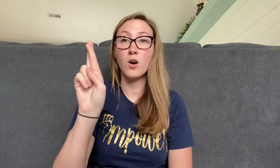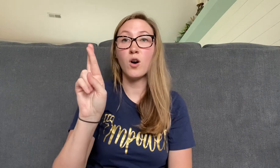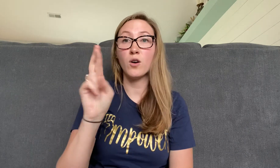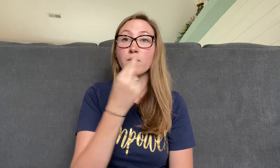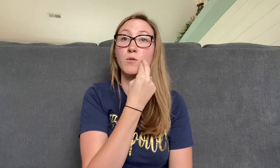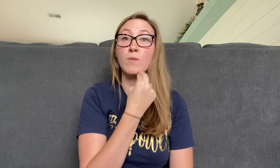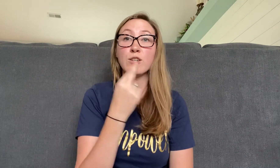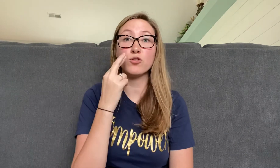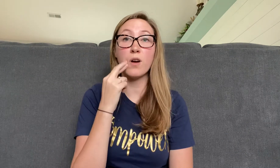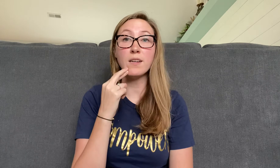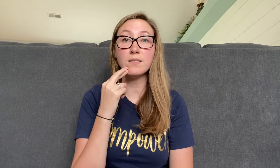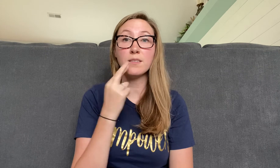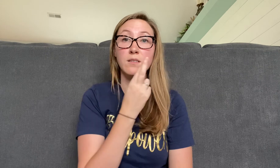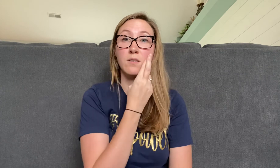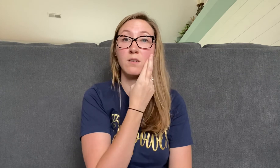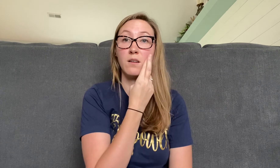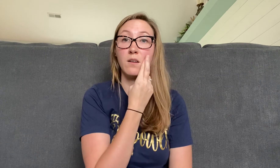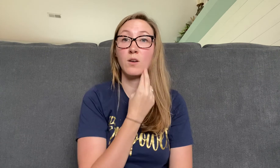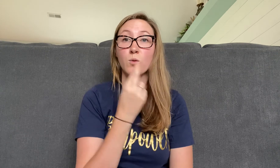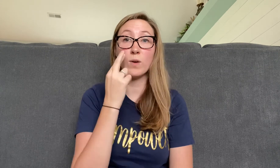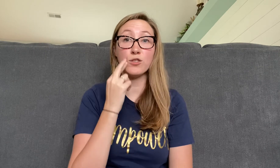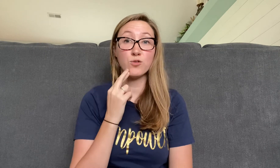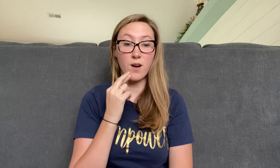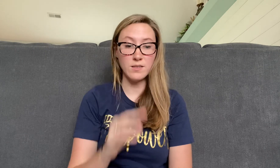R for restaurant, restaurant,